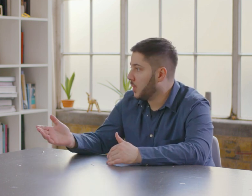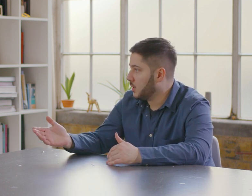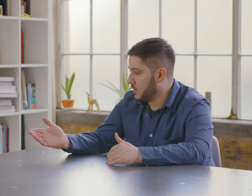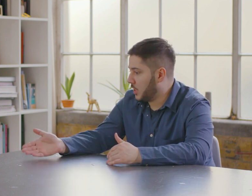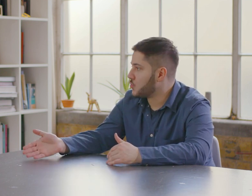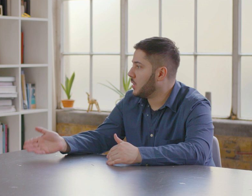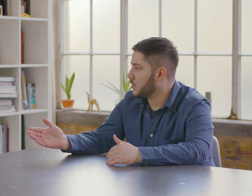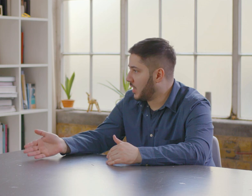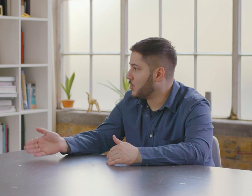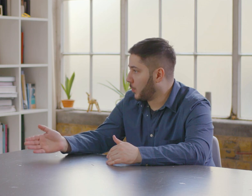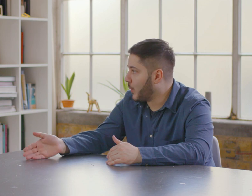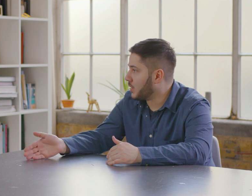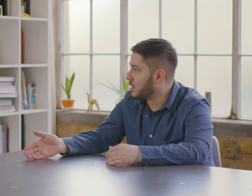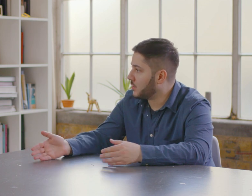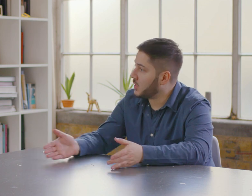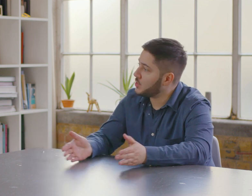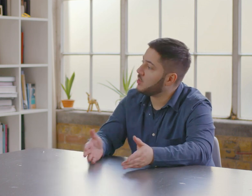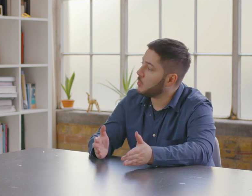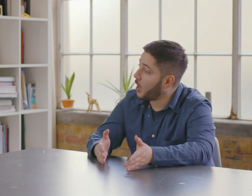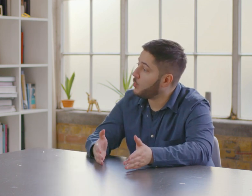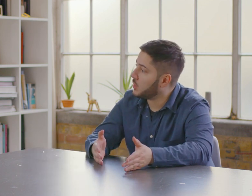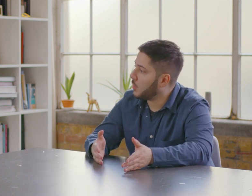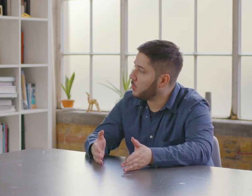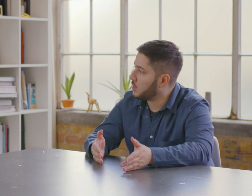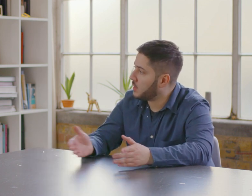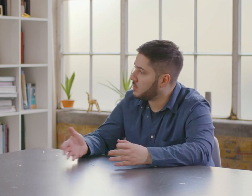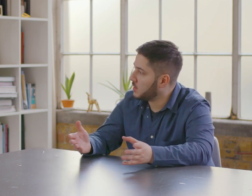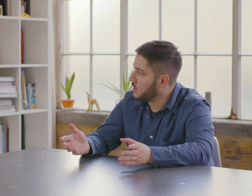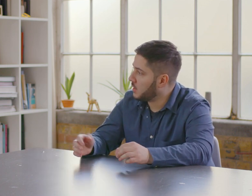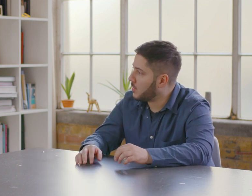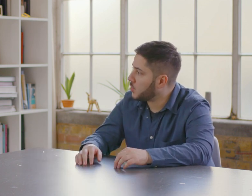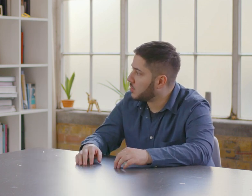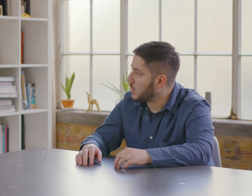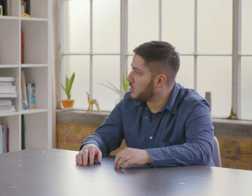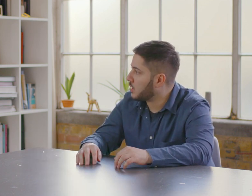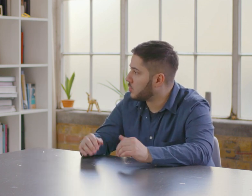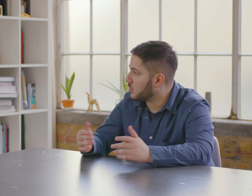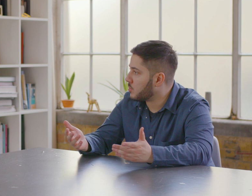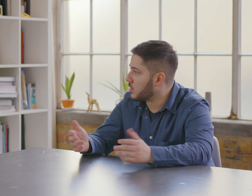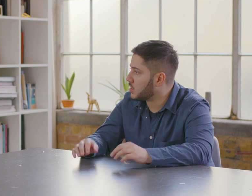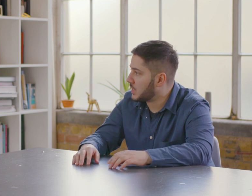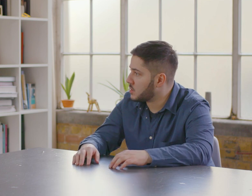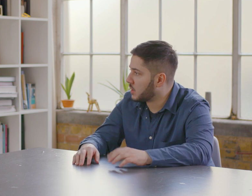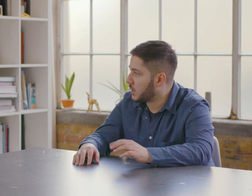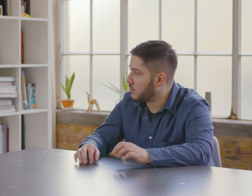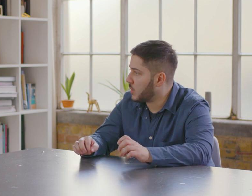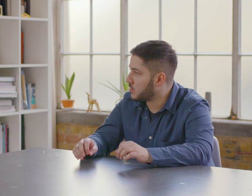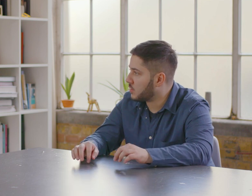the extreme of desktop only to the extreme of only mobile hence the m.websites or some of the challenges that pws face